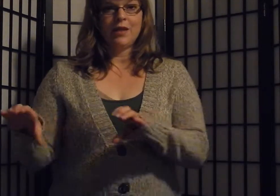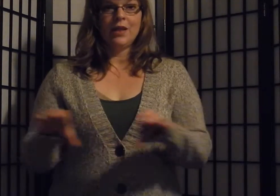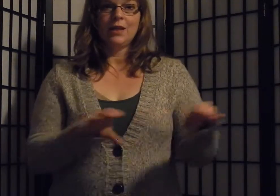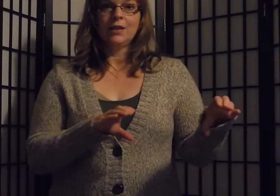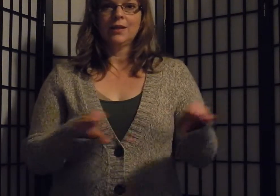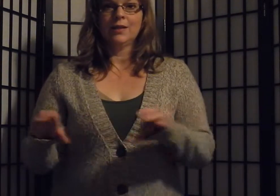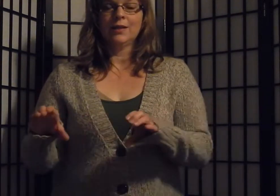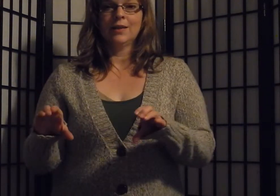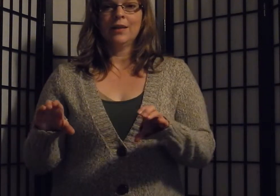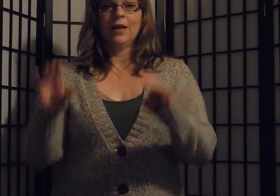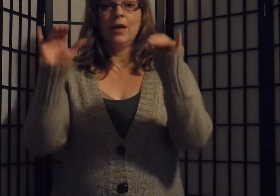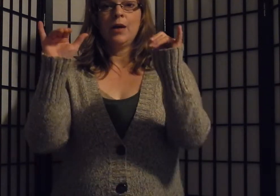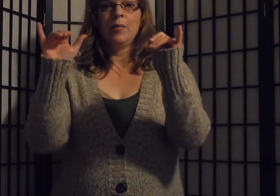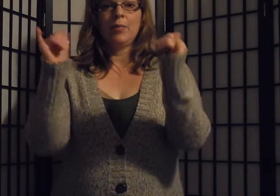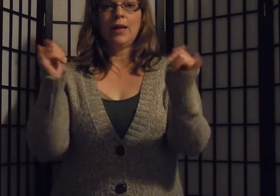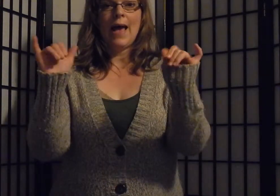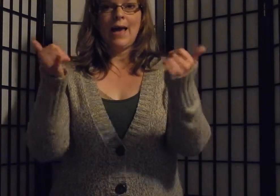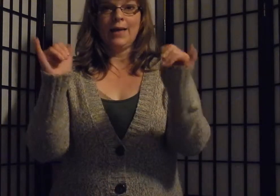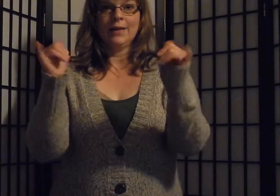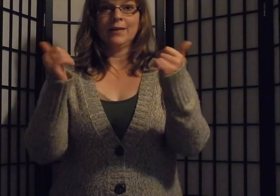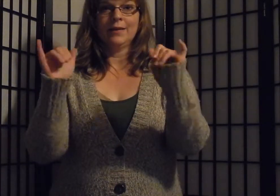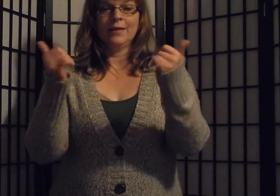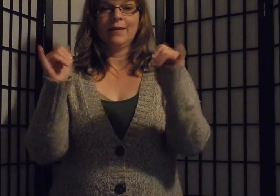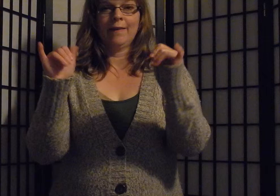Activity. Play.